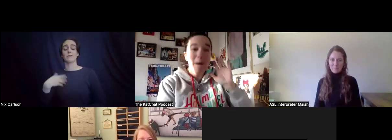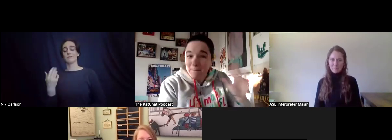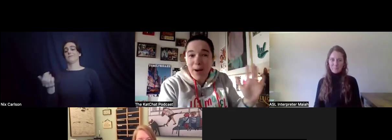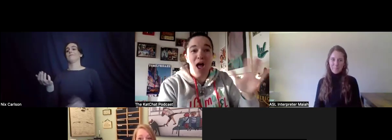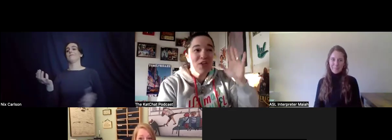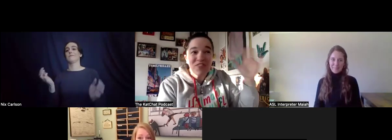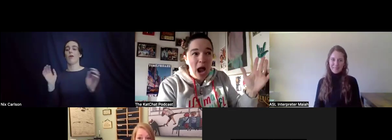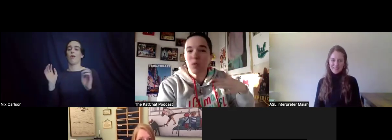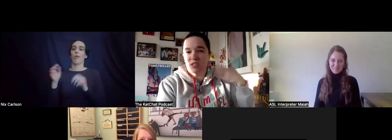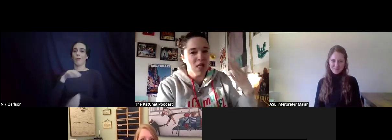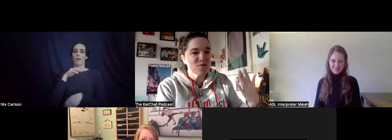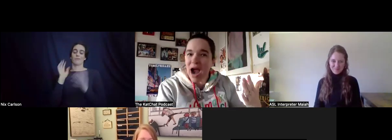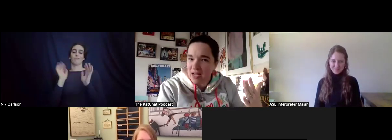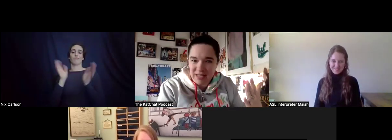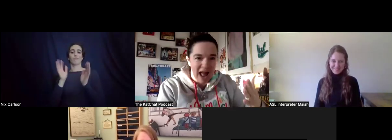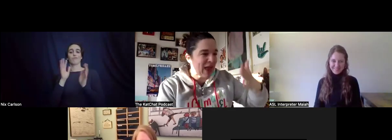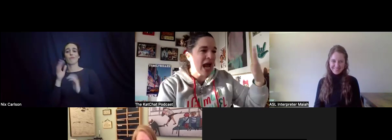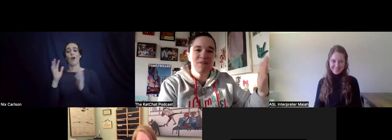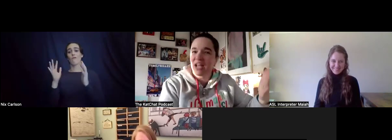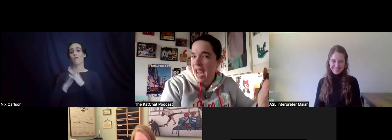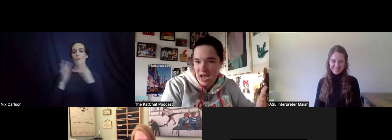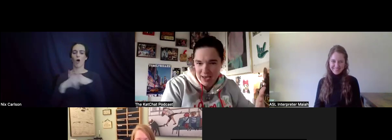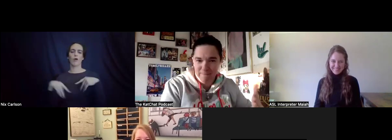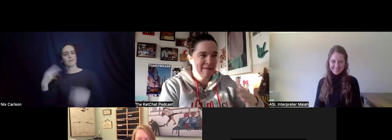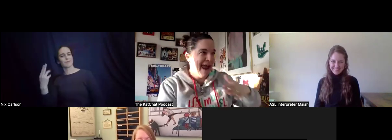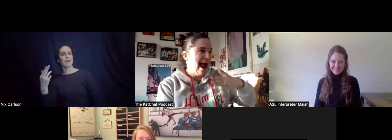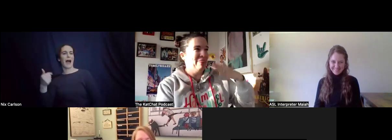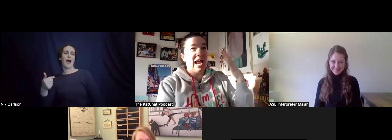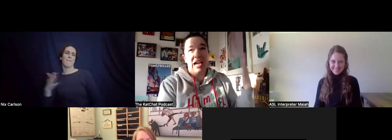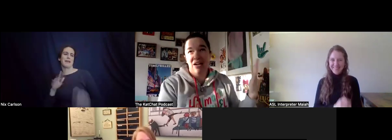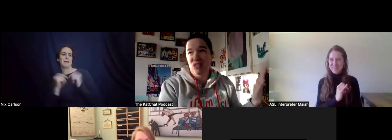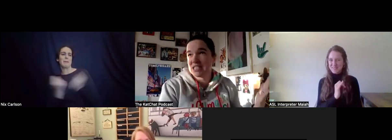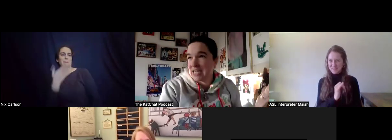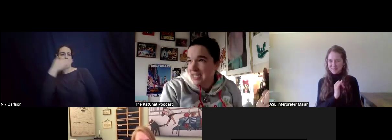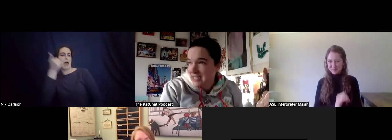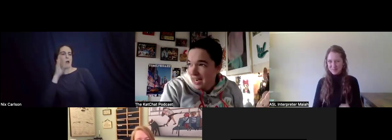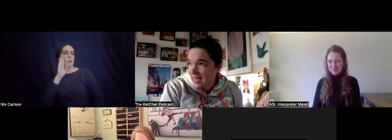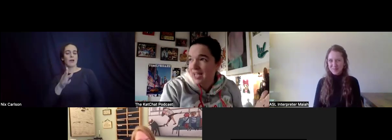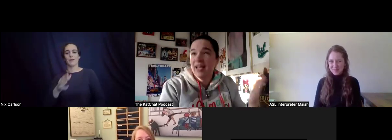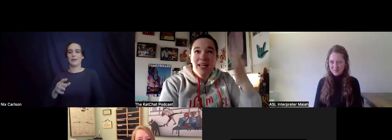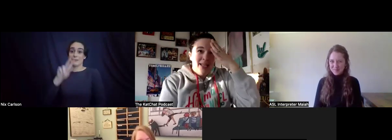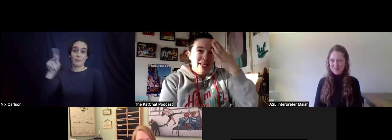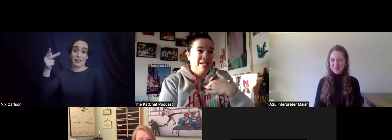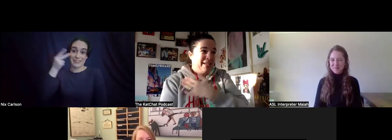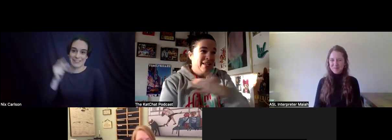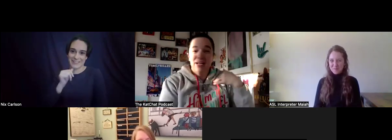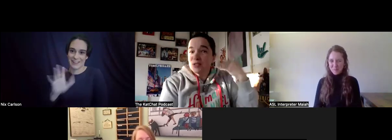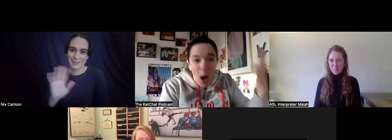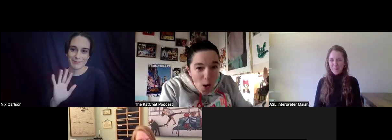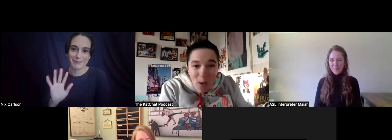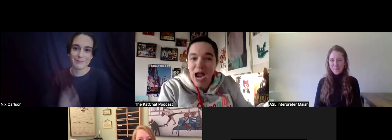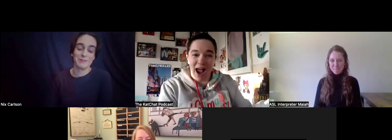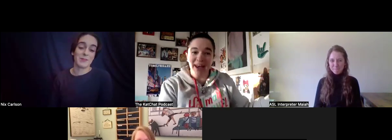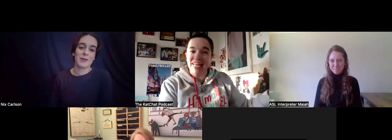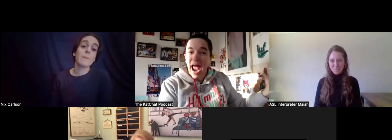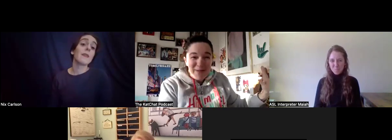football, but Me I too. am still fun at the end of the game, at the end of the season.